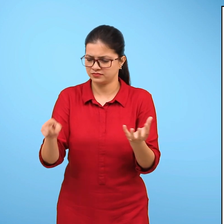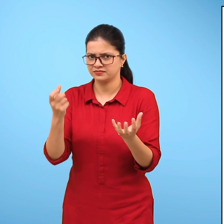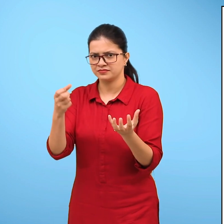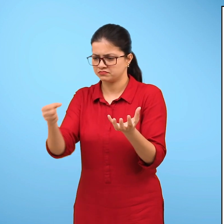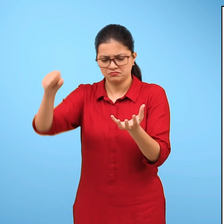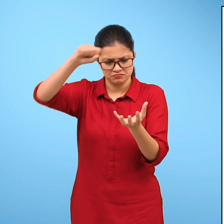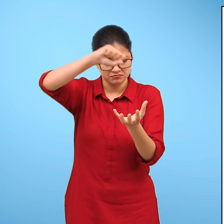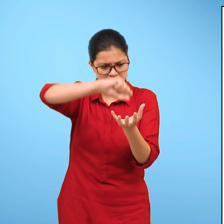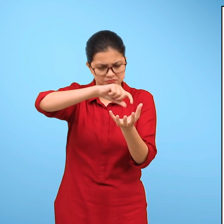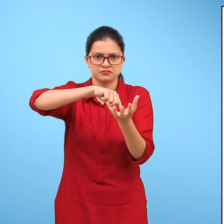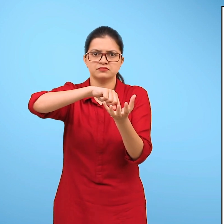Put the ball in a small bowl.